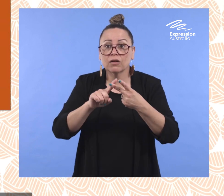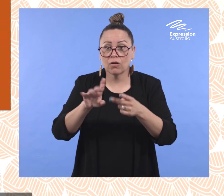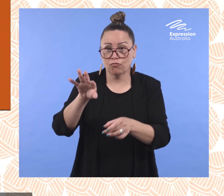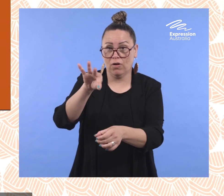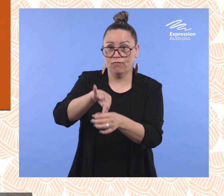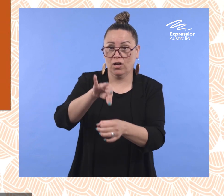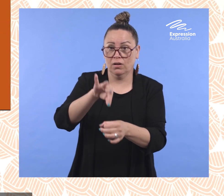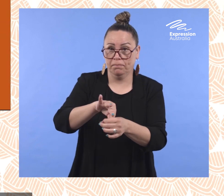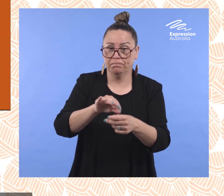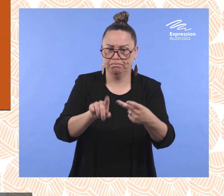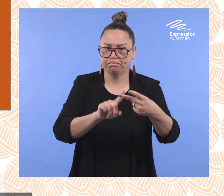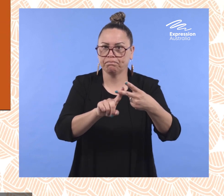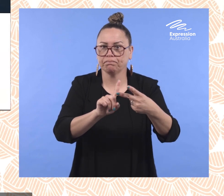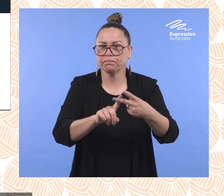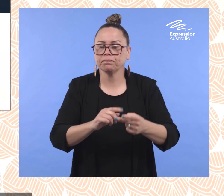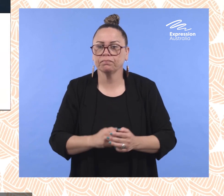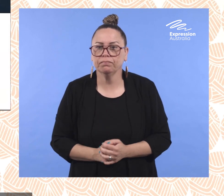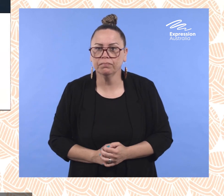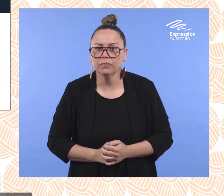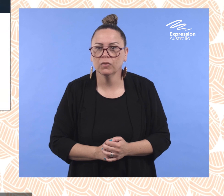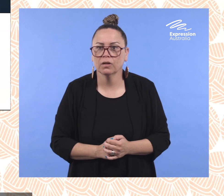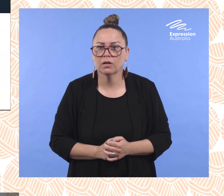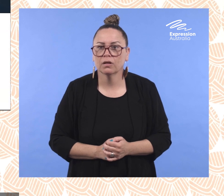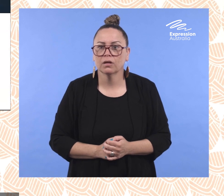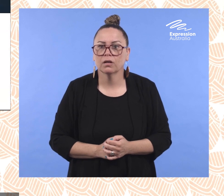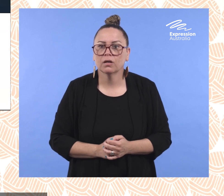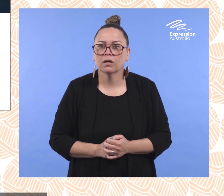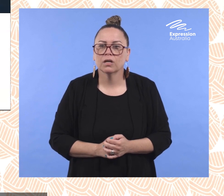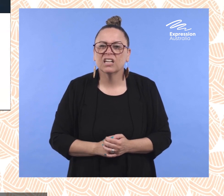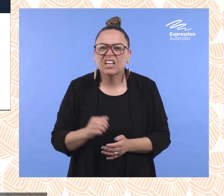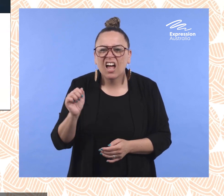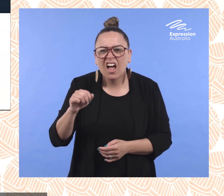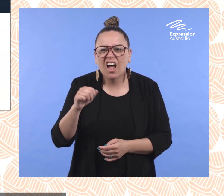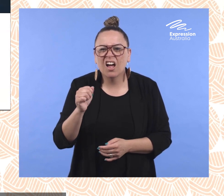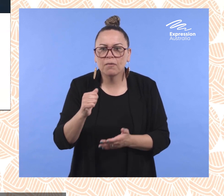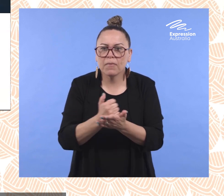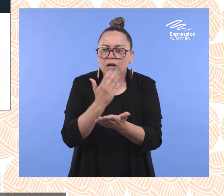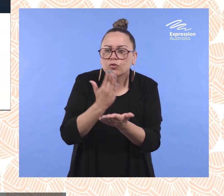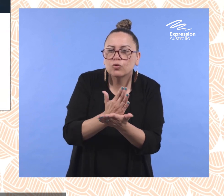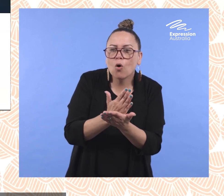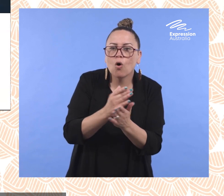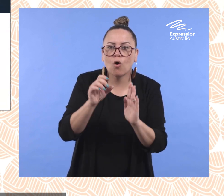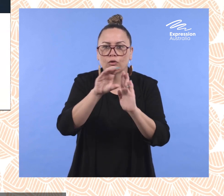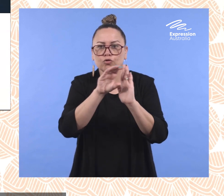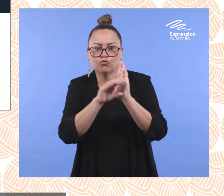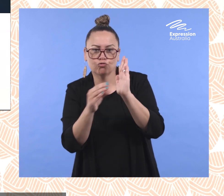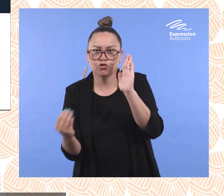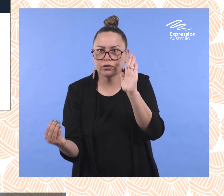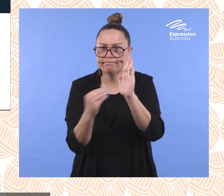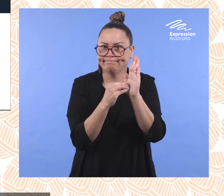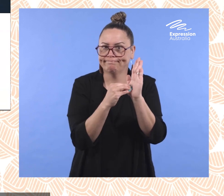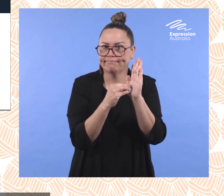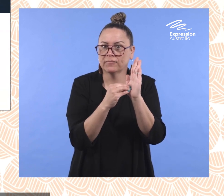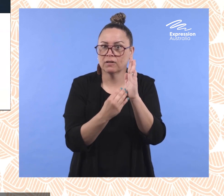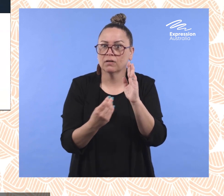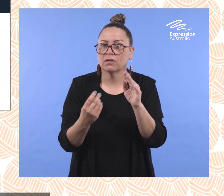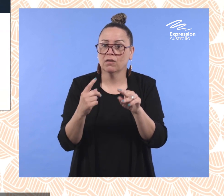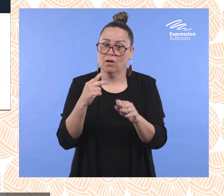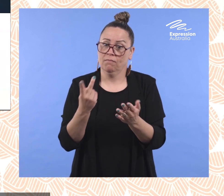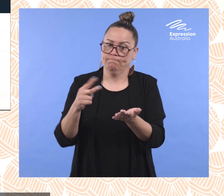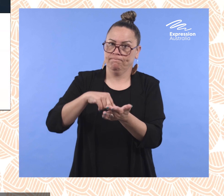referendum itself. Yep. Itself. Yeah, so it's to enshrine a voice in the Constitution.